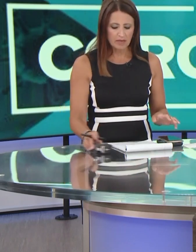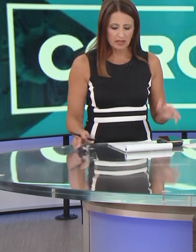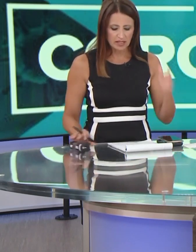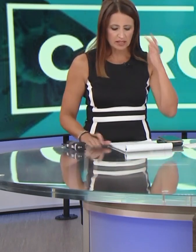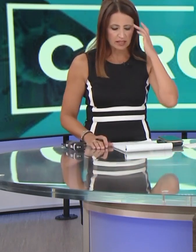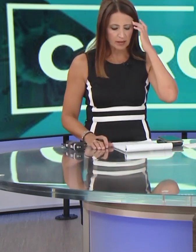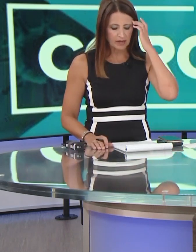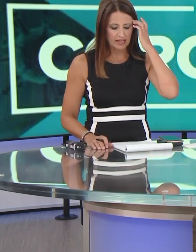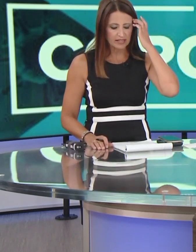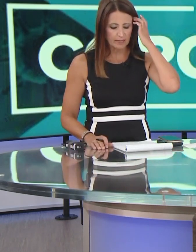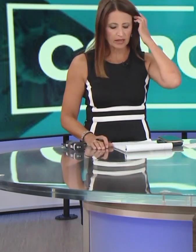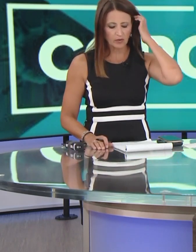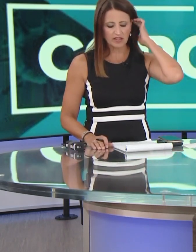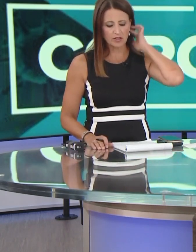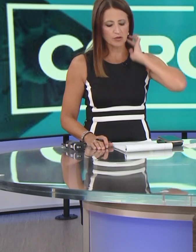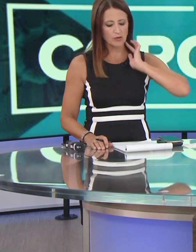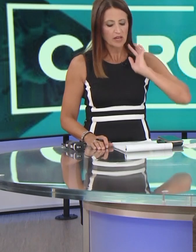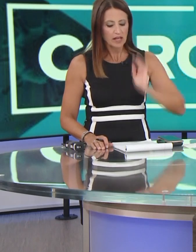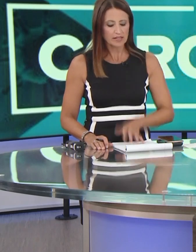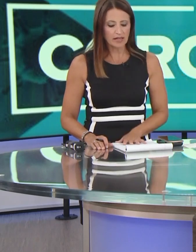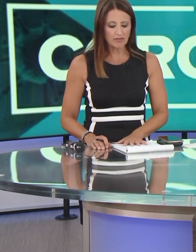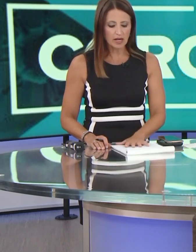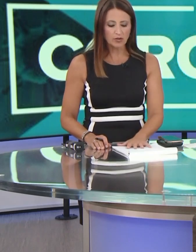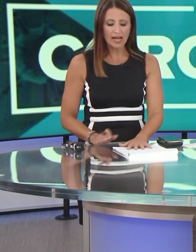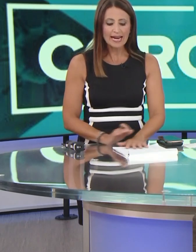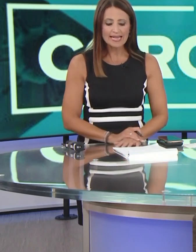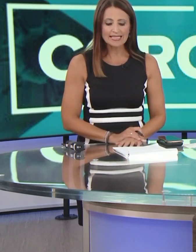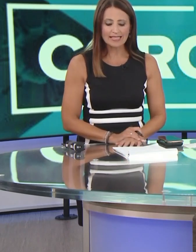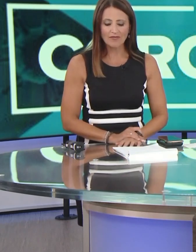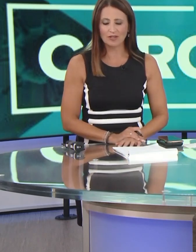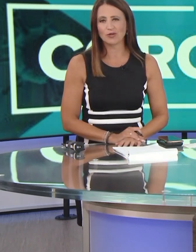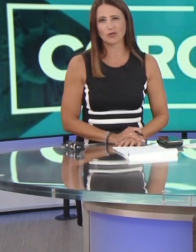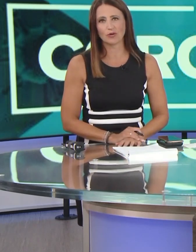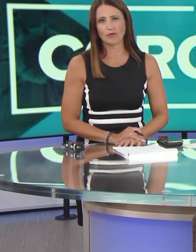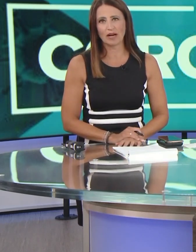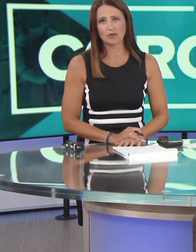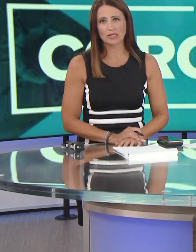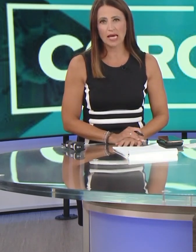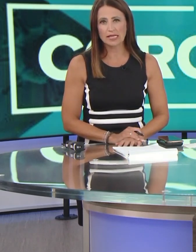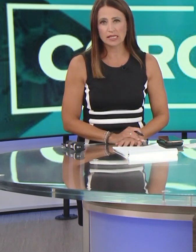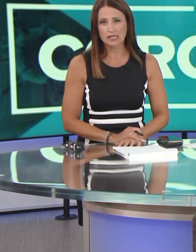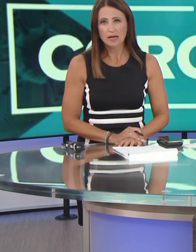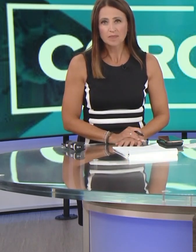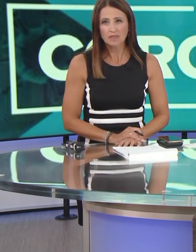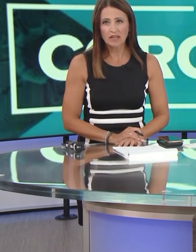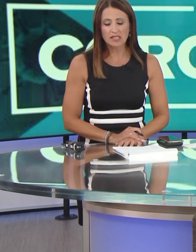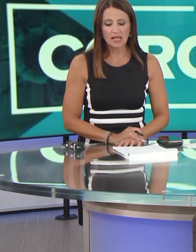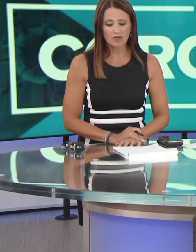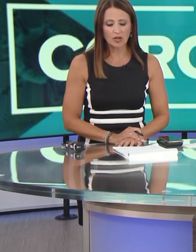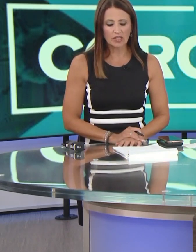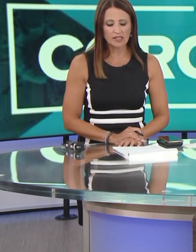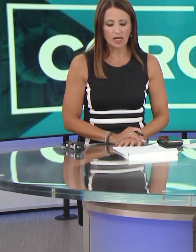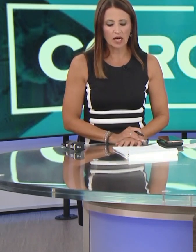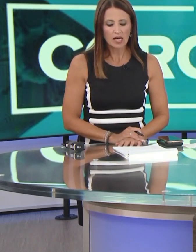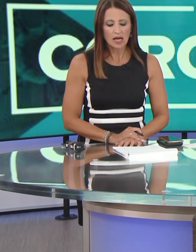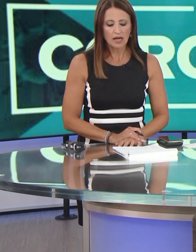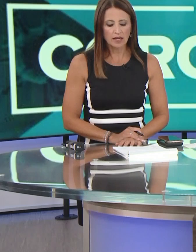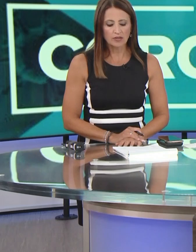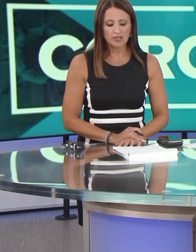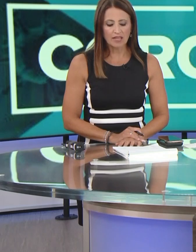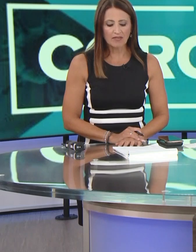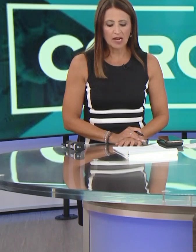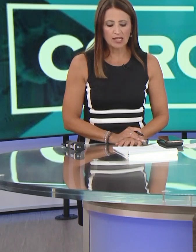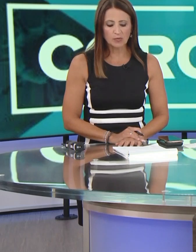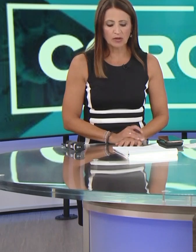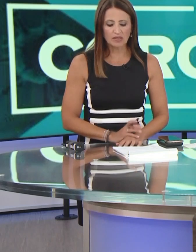life amid this pandemic, with a new 787 new coronavirus cases in the state of Arkansas.